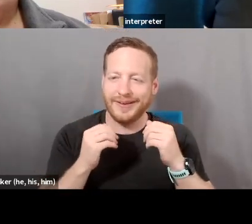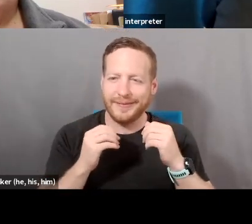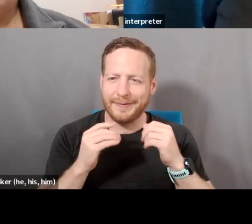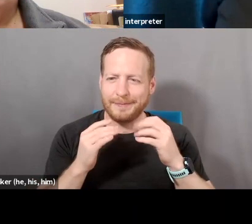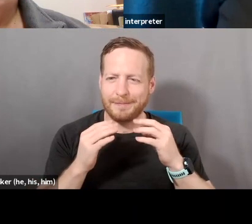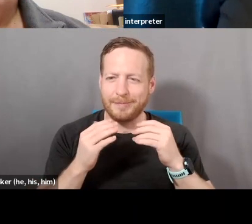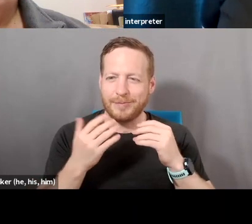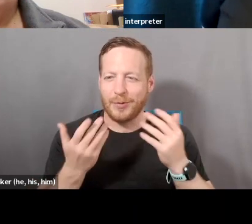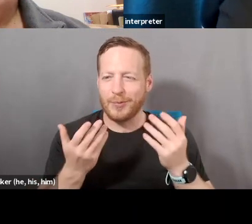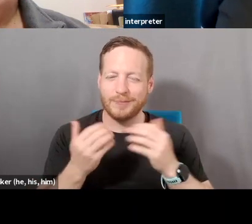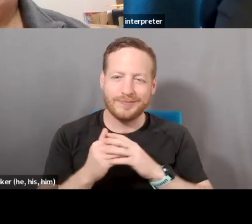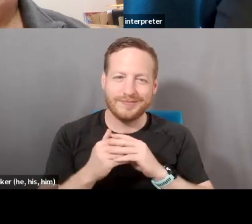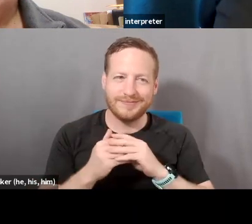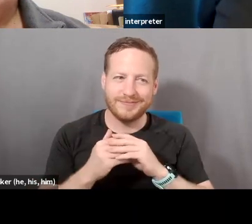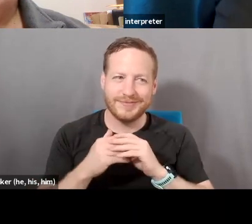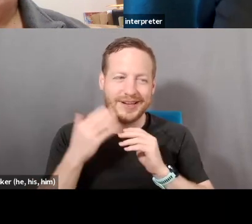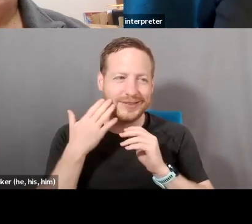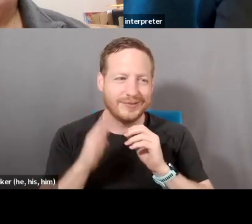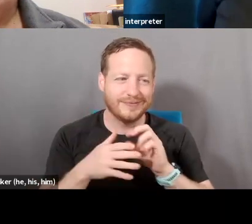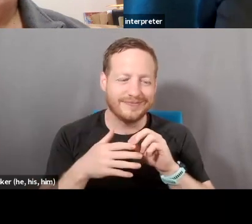taken back. So